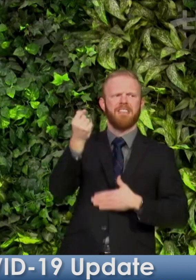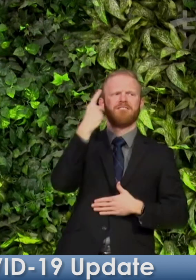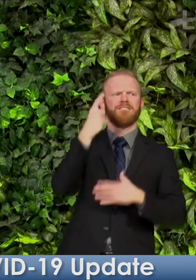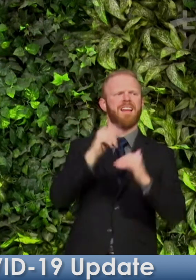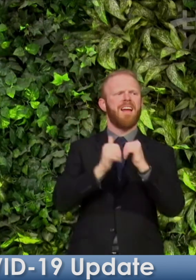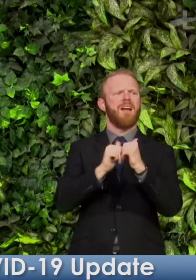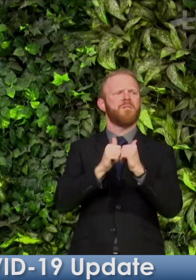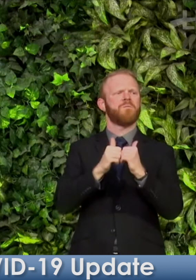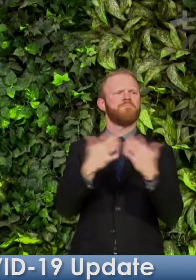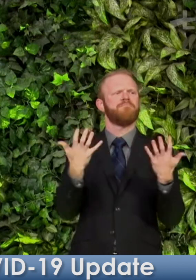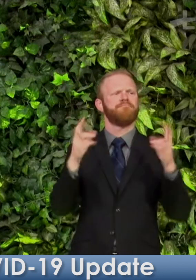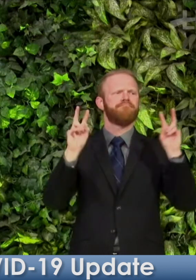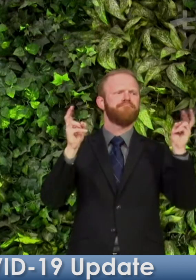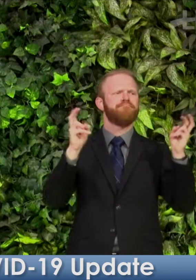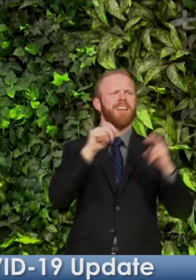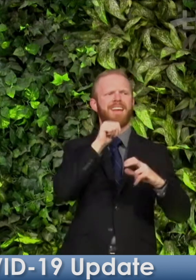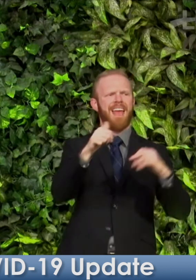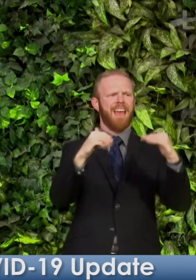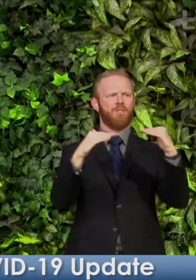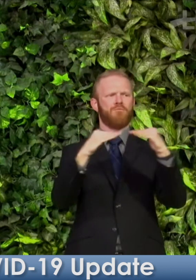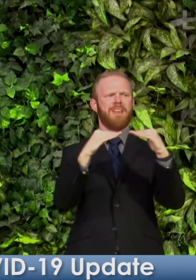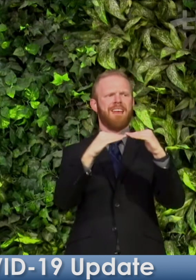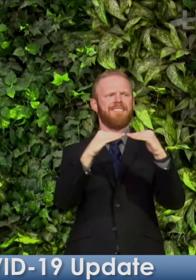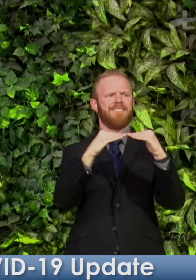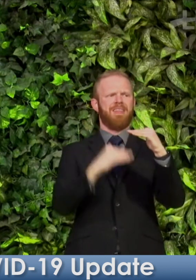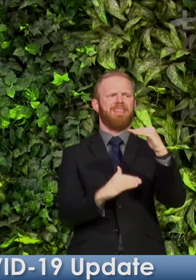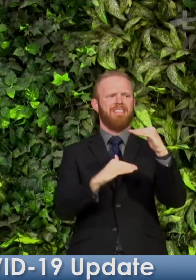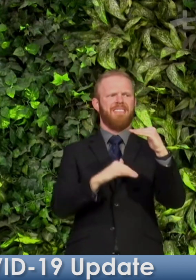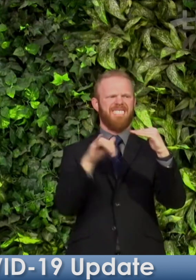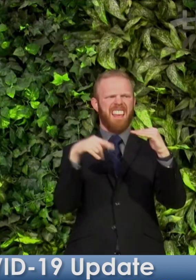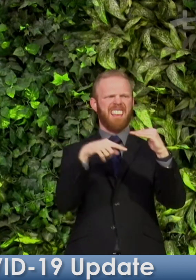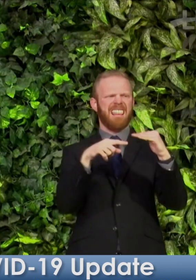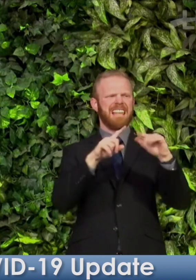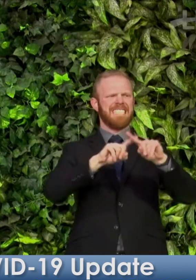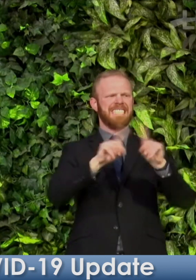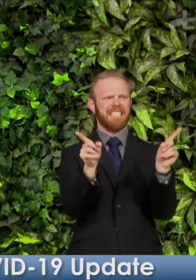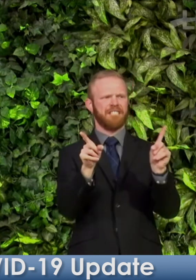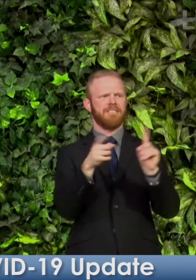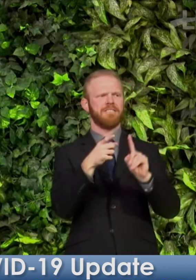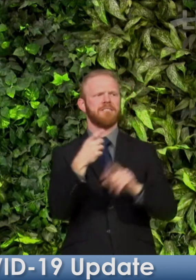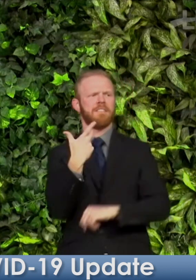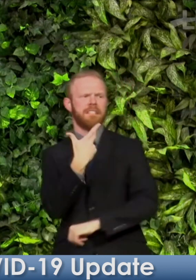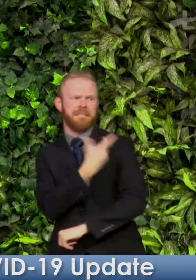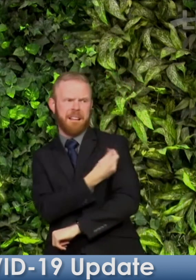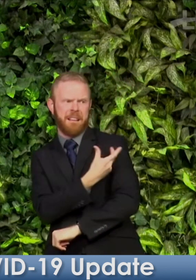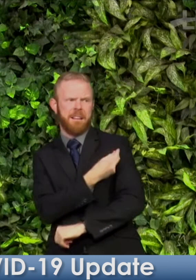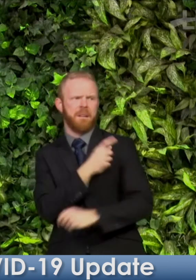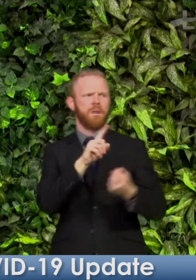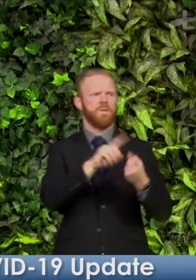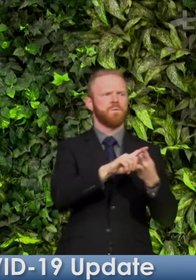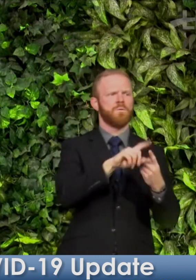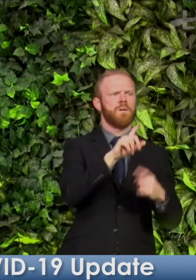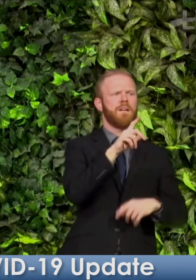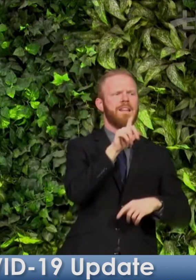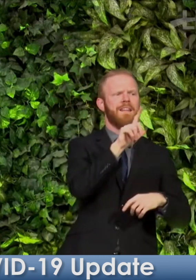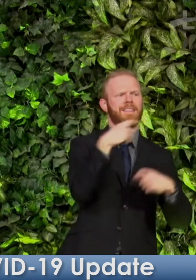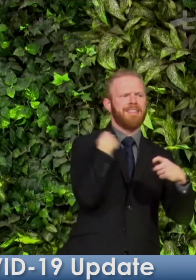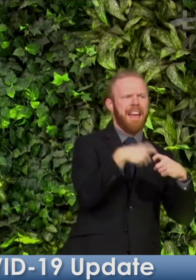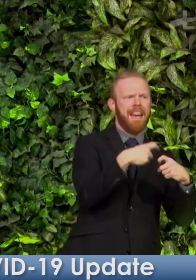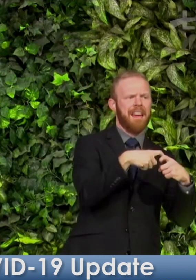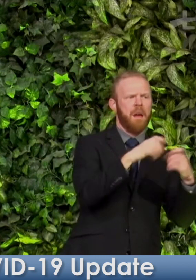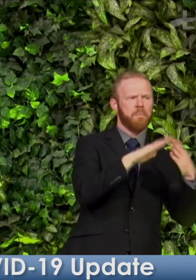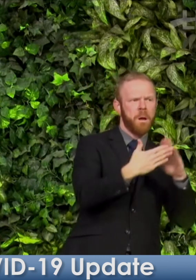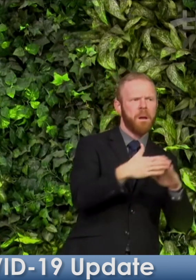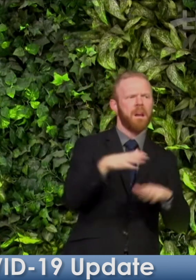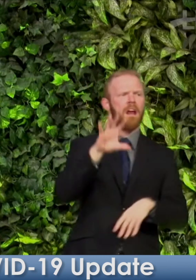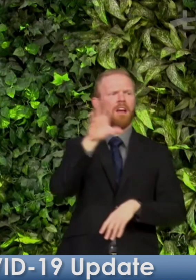inequality, this difference between the vaccines to the Latin community, the African American community, and the white community are